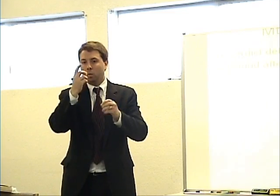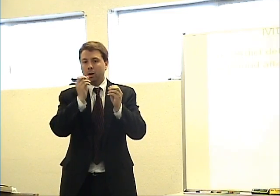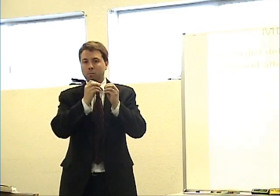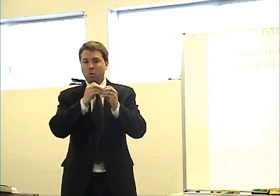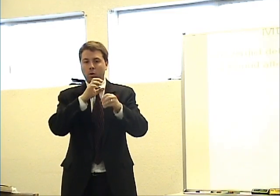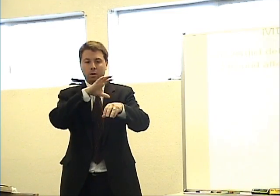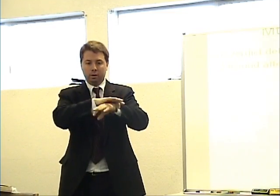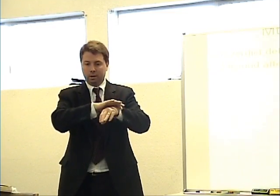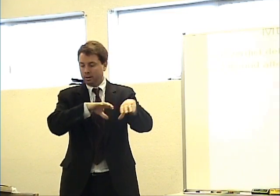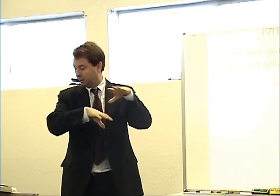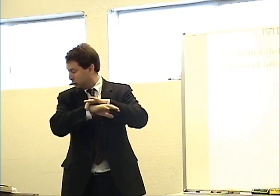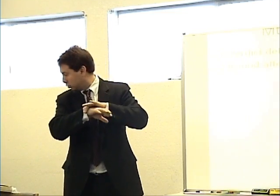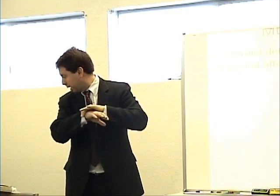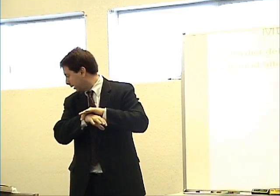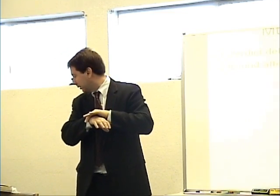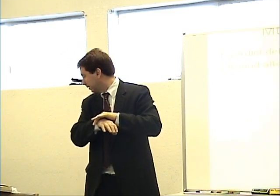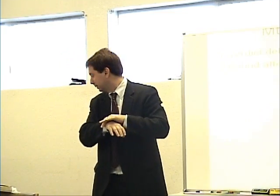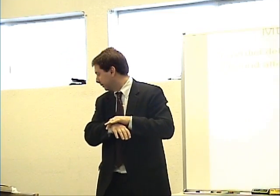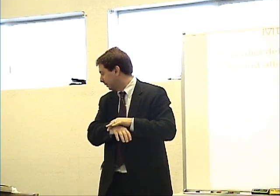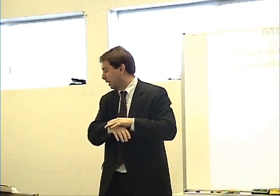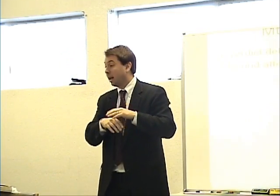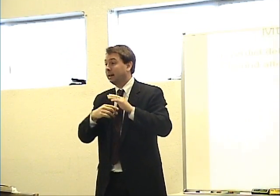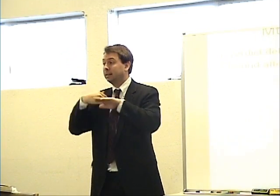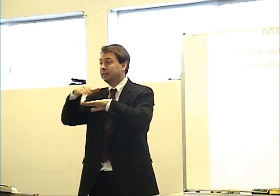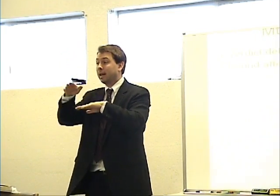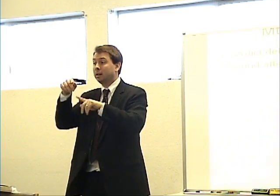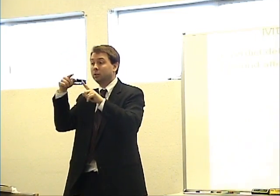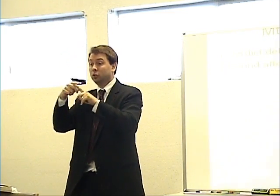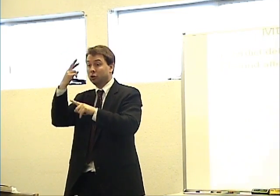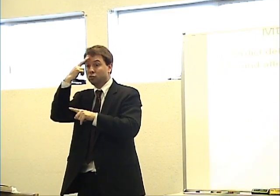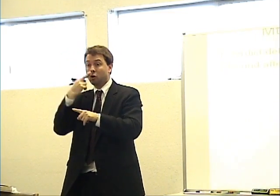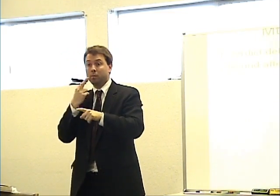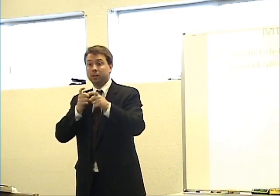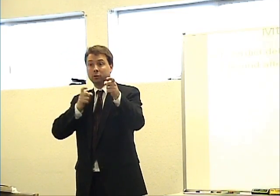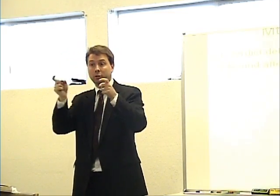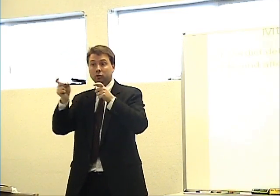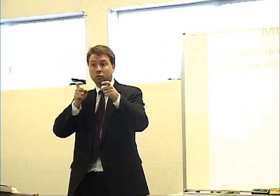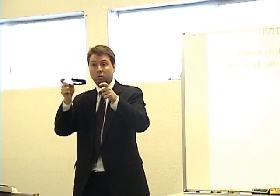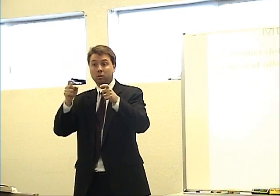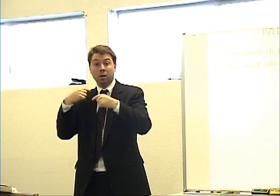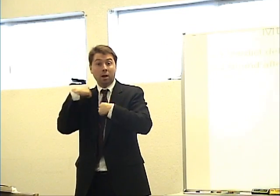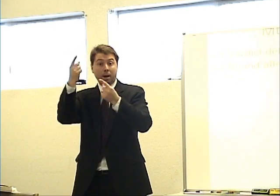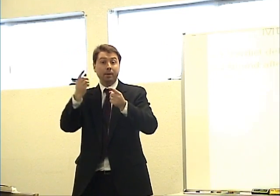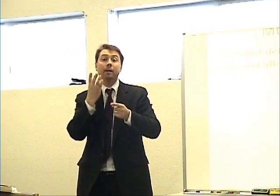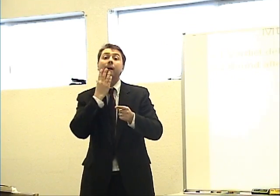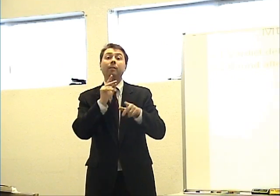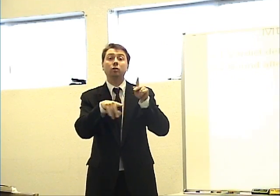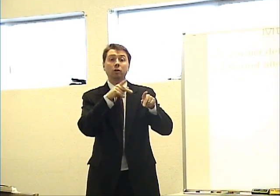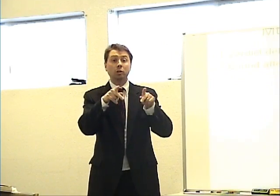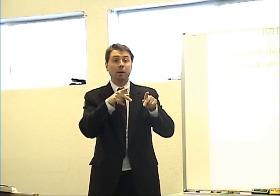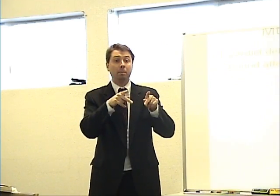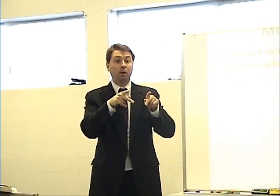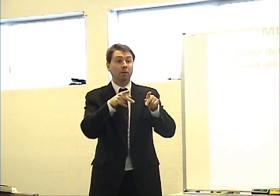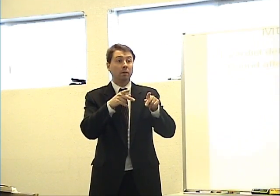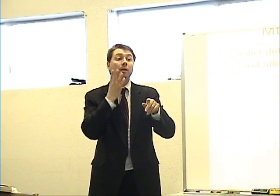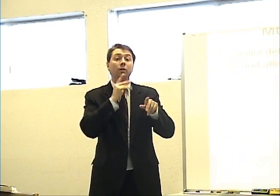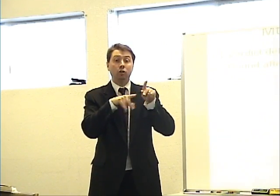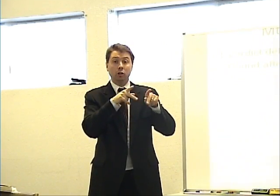one more constraint. And he's sent to the Romans' control. Up until now,